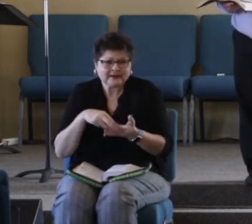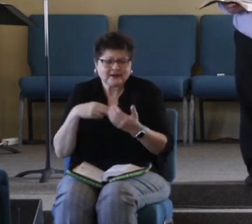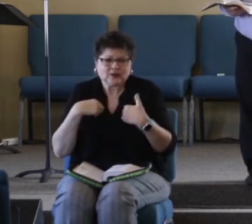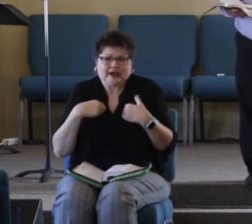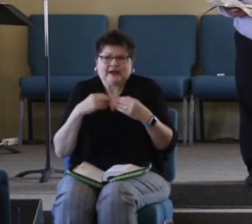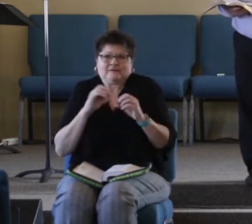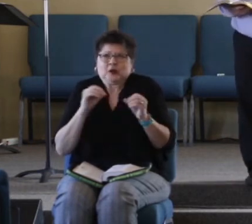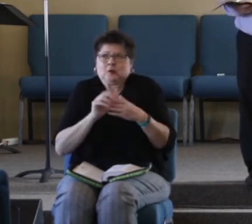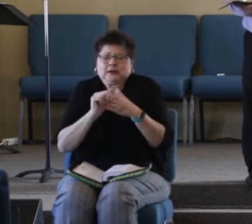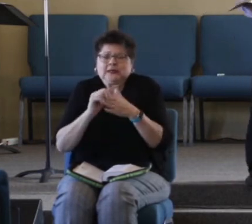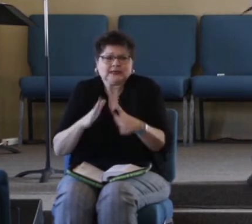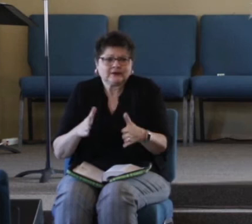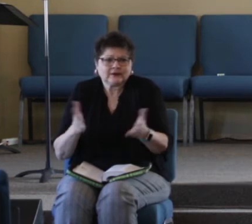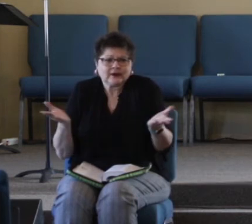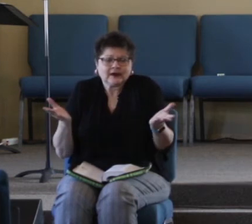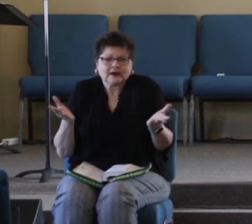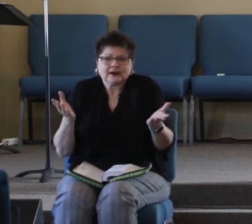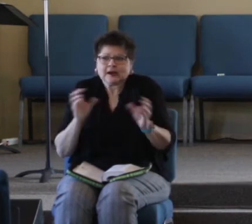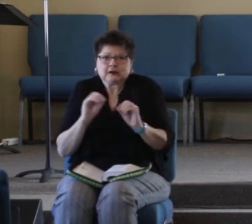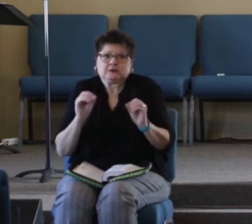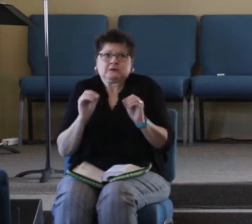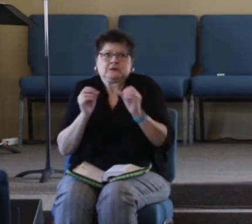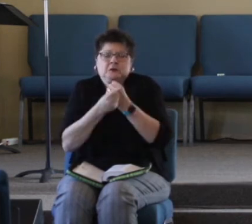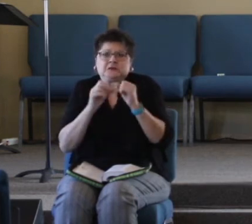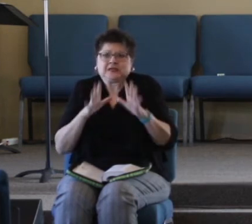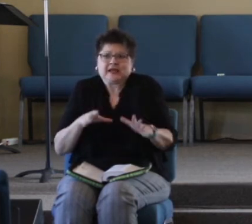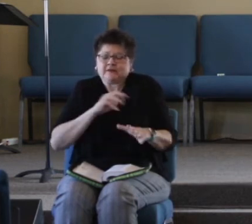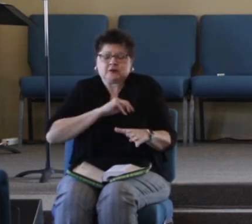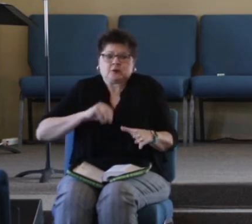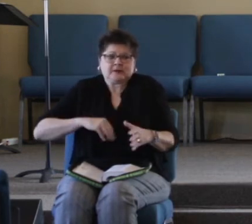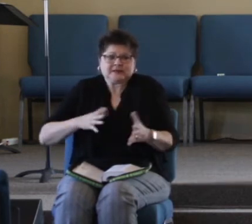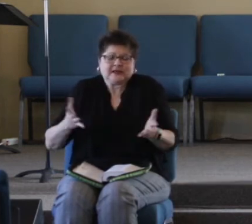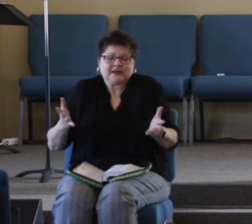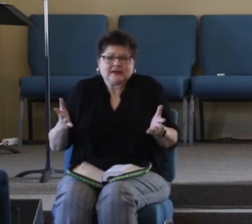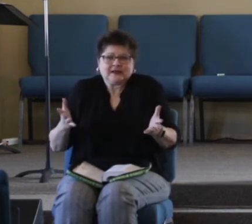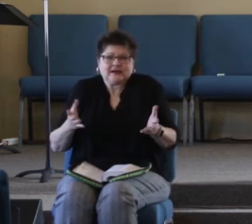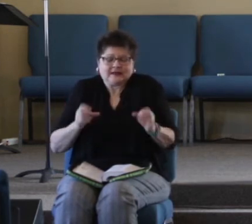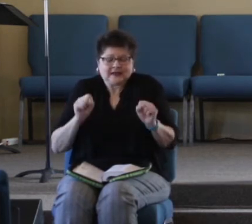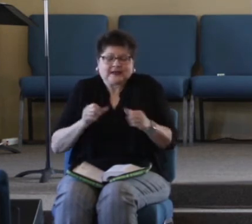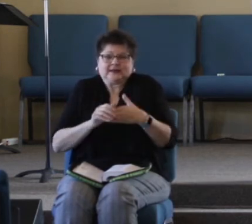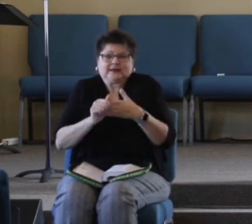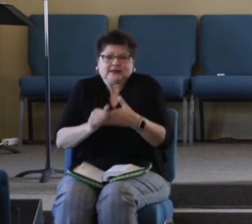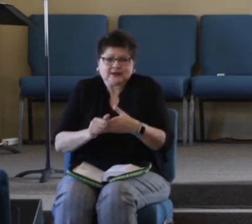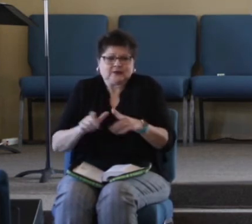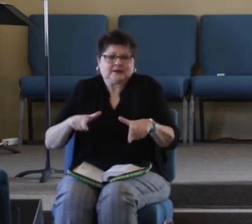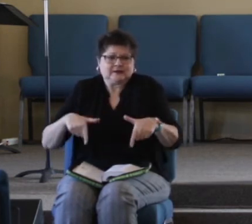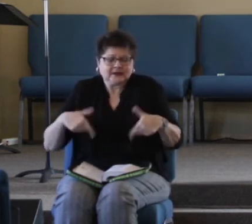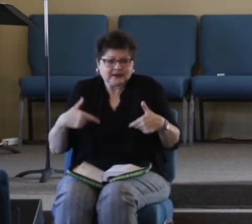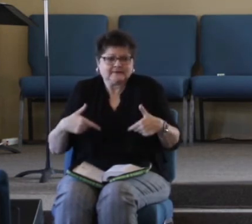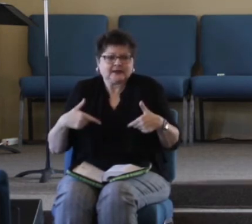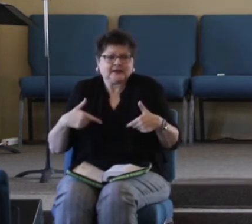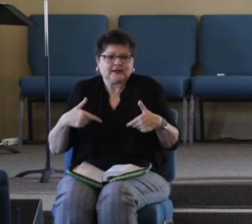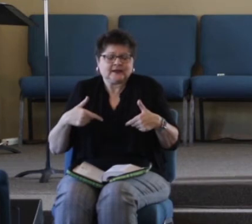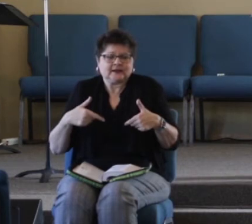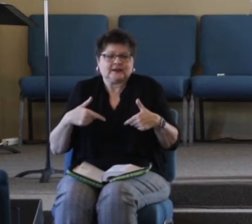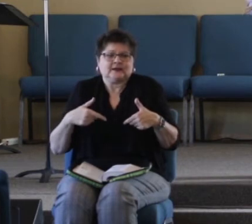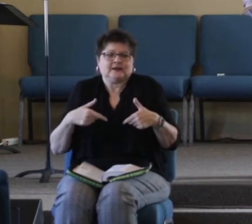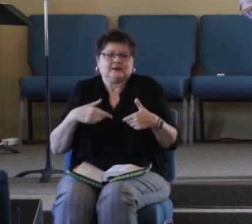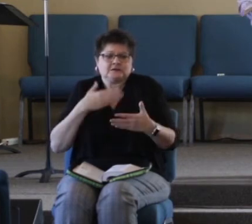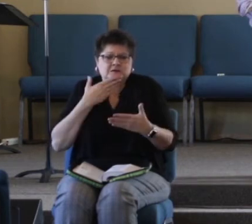no leader, no savior, no Messiah, no guide that can lead you into living life in a